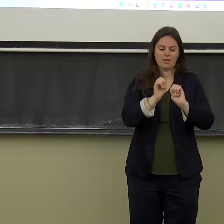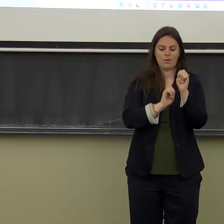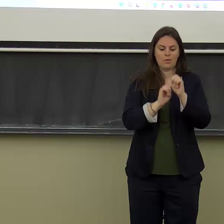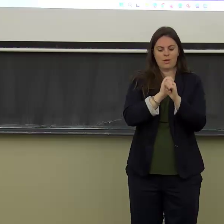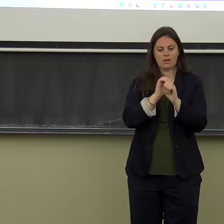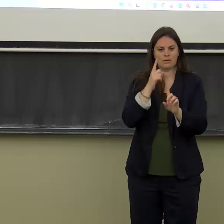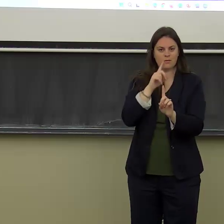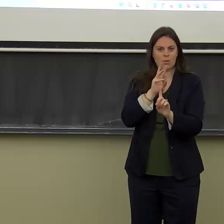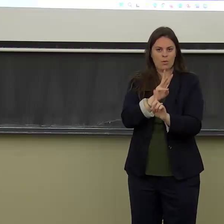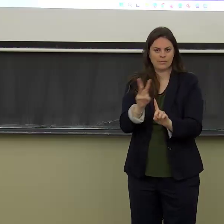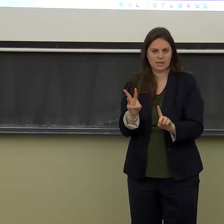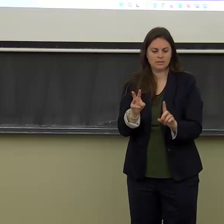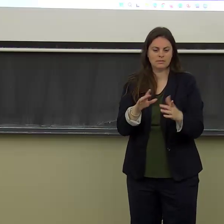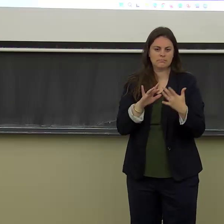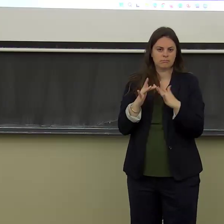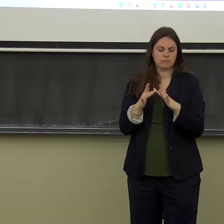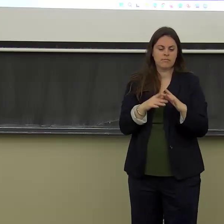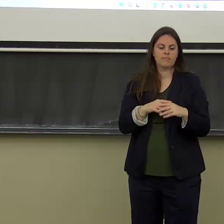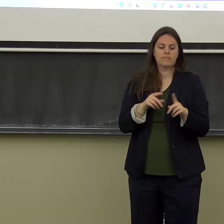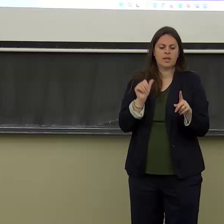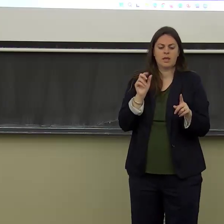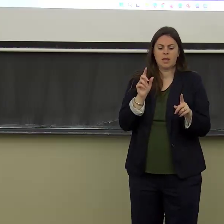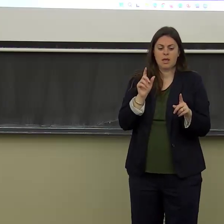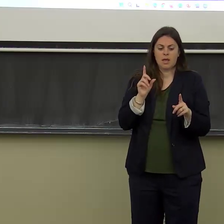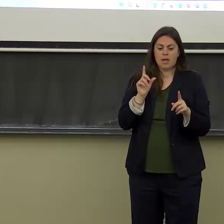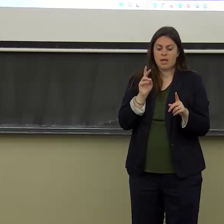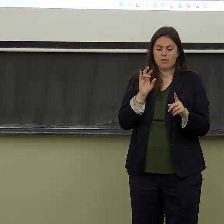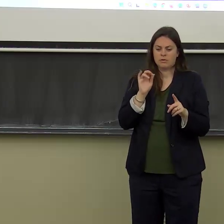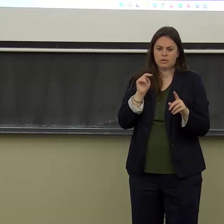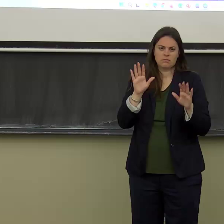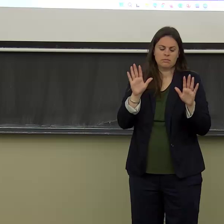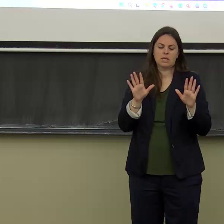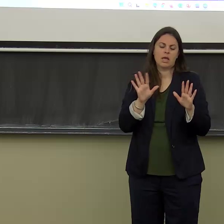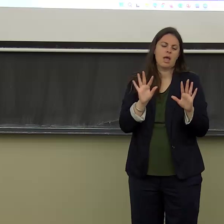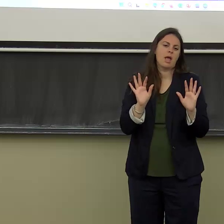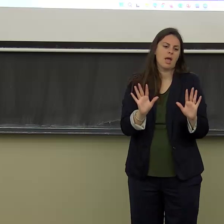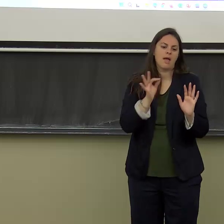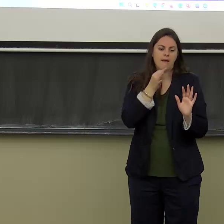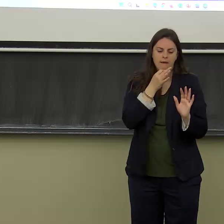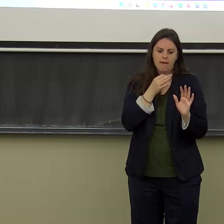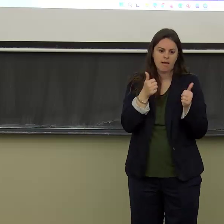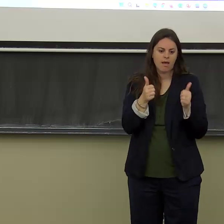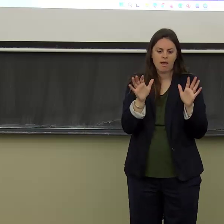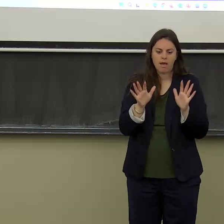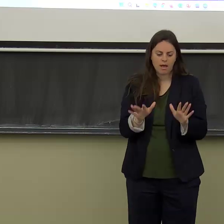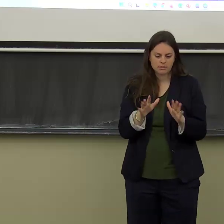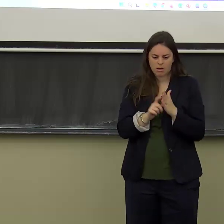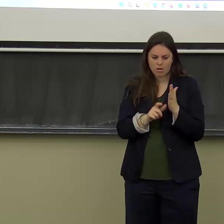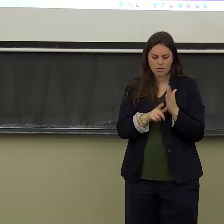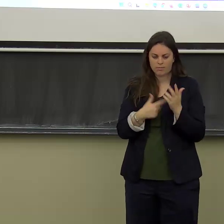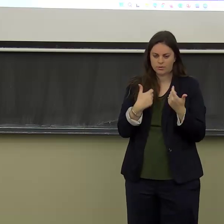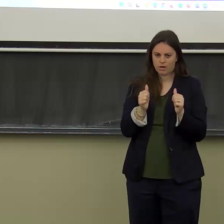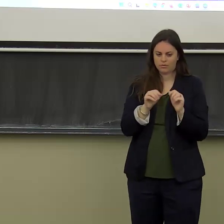And Adrian's point, and it's an excellent article. I'm going to try to figure out a way to get it to you all.